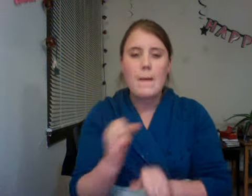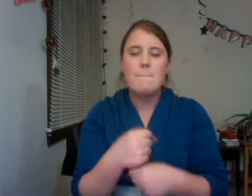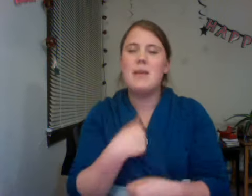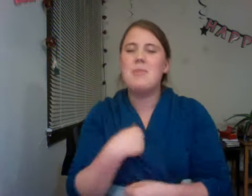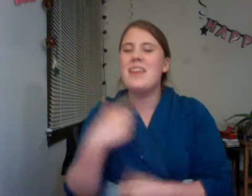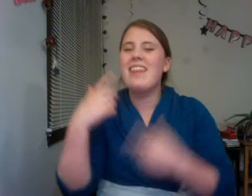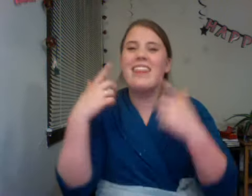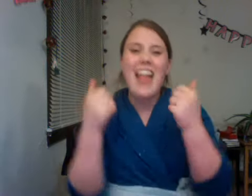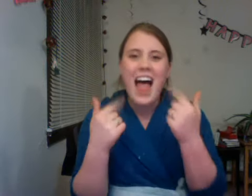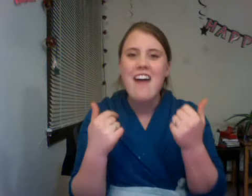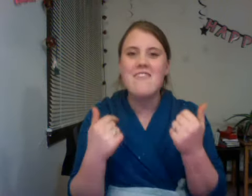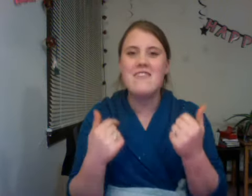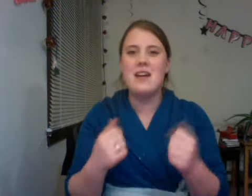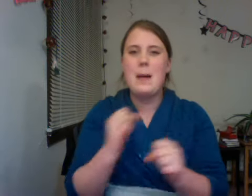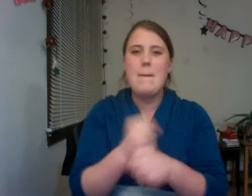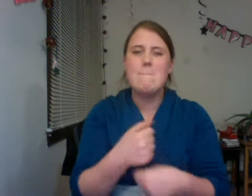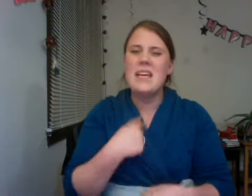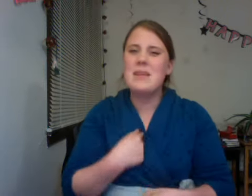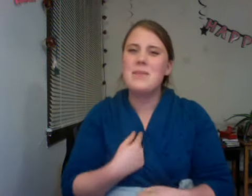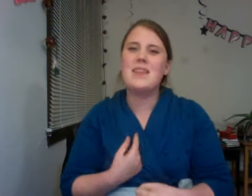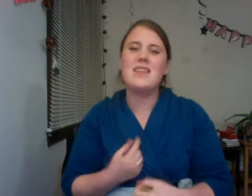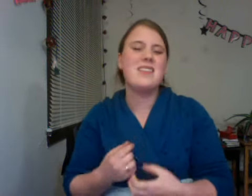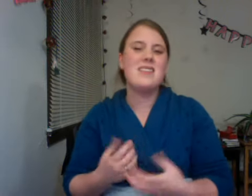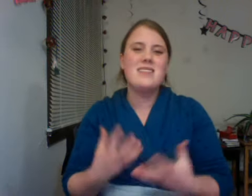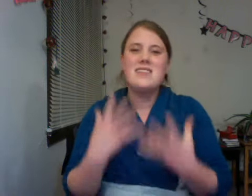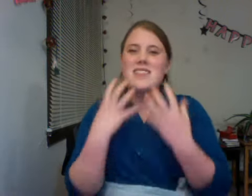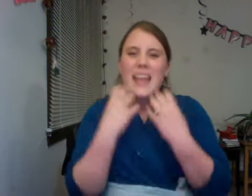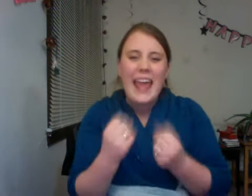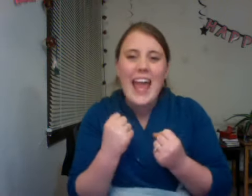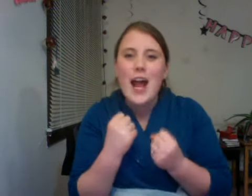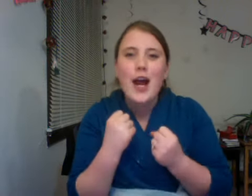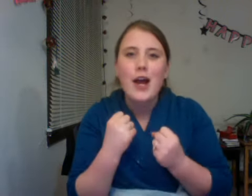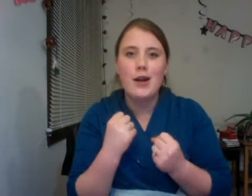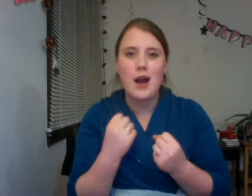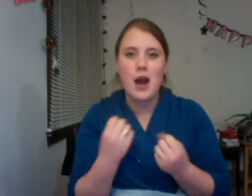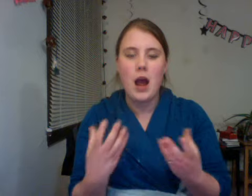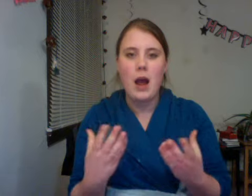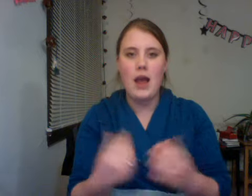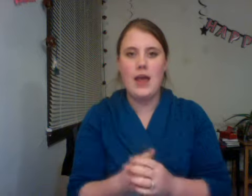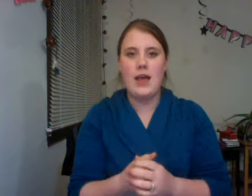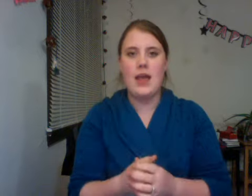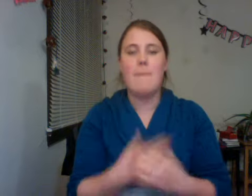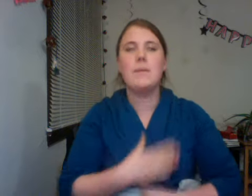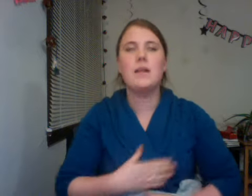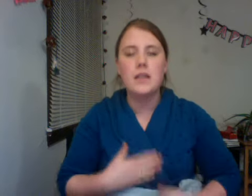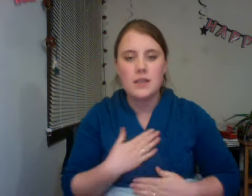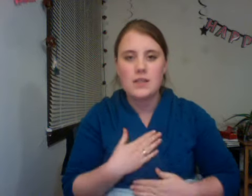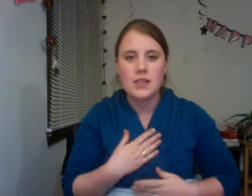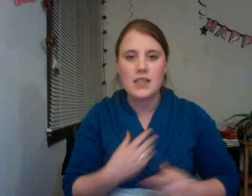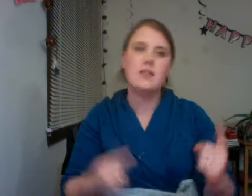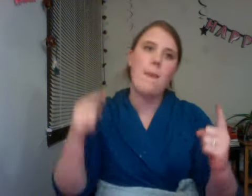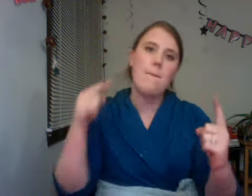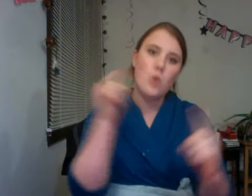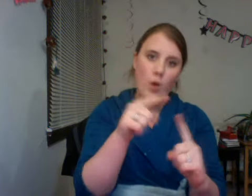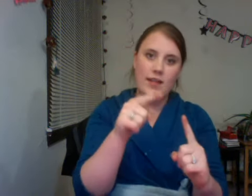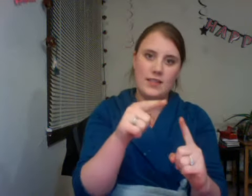annoying details that nobody cares about. And just get to the point. How should you start?